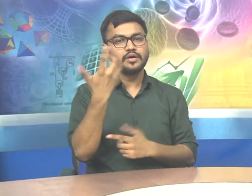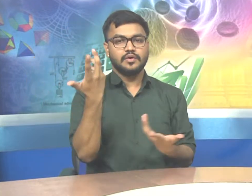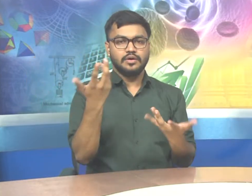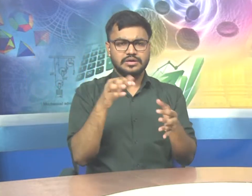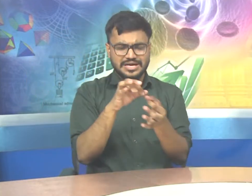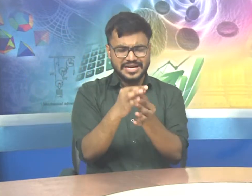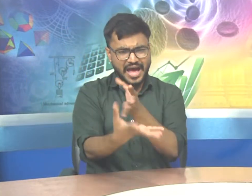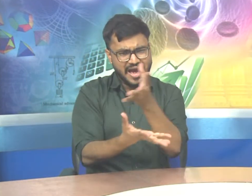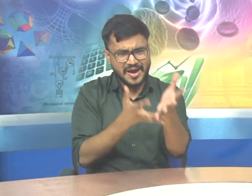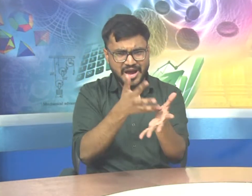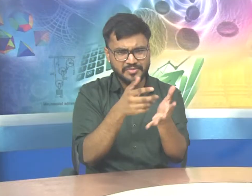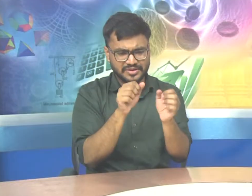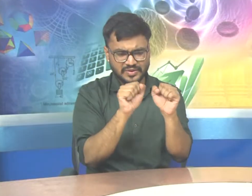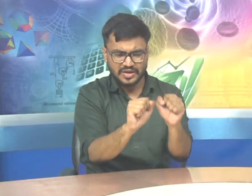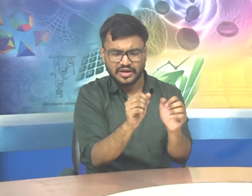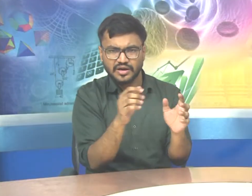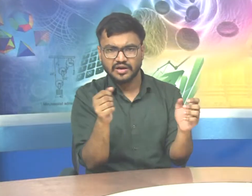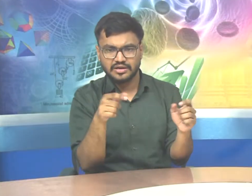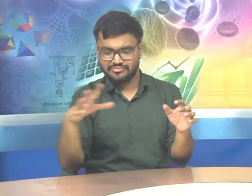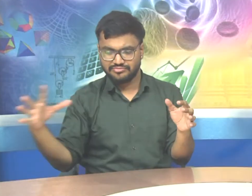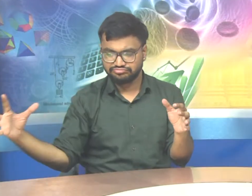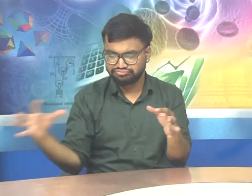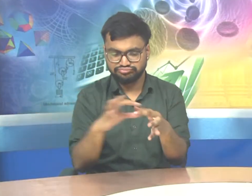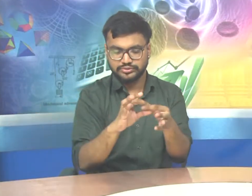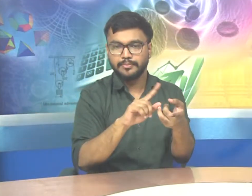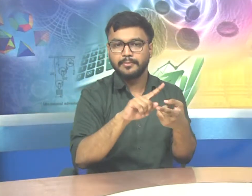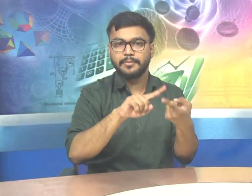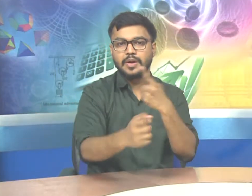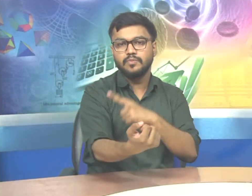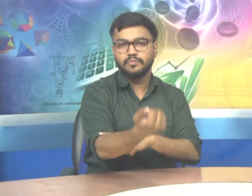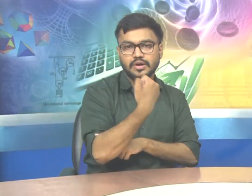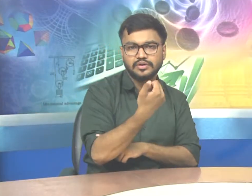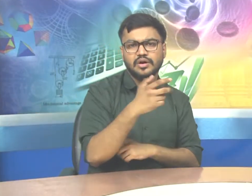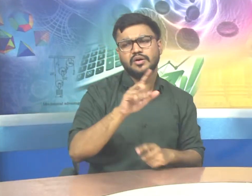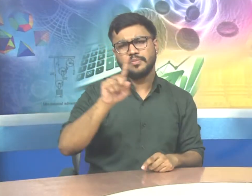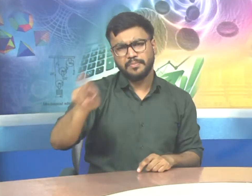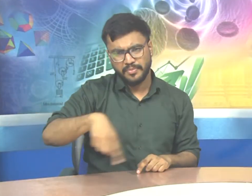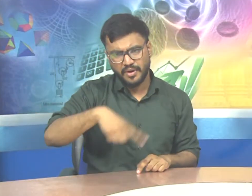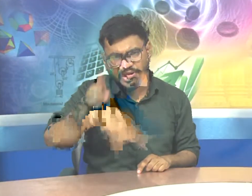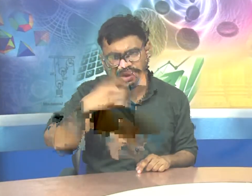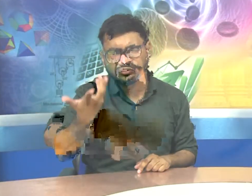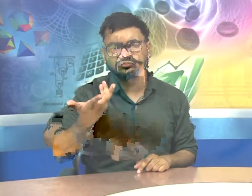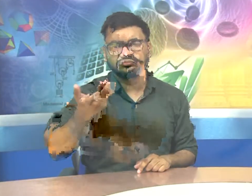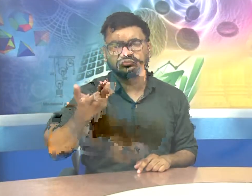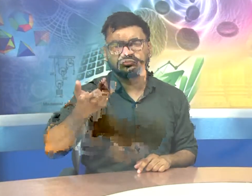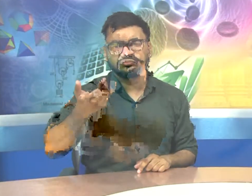electric heater, electric fan, charging a smartphone,